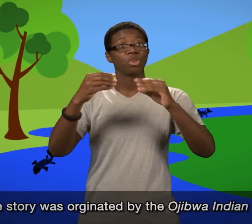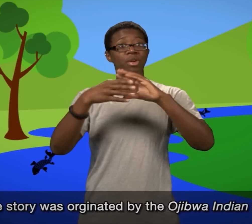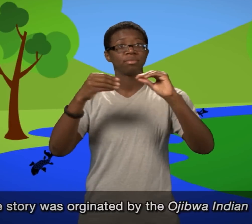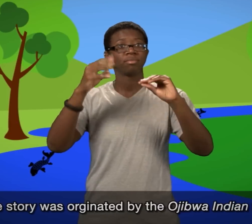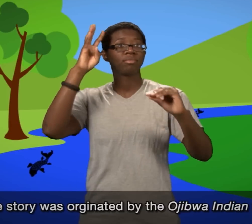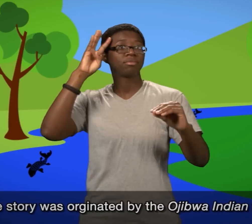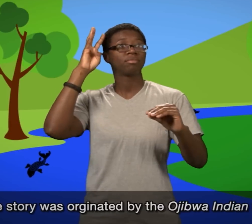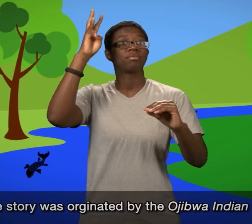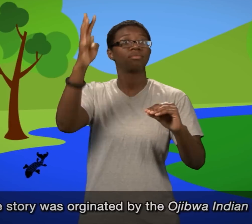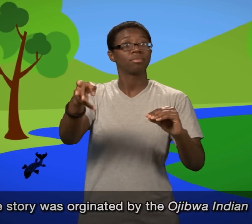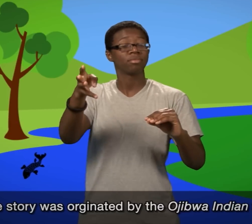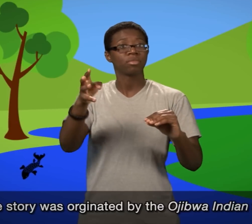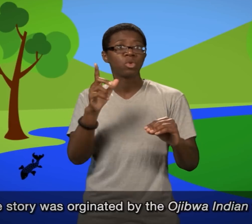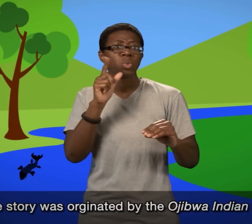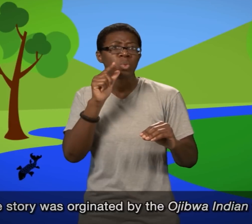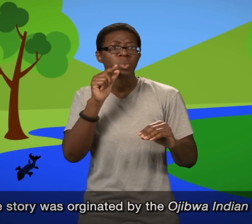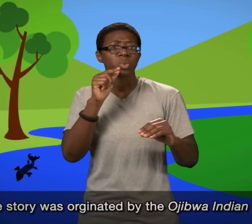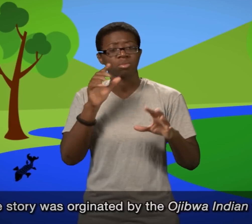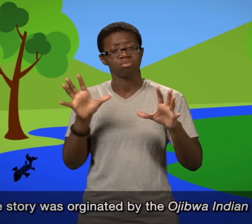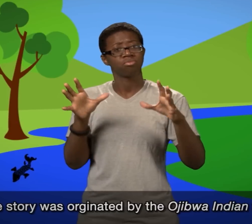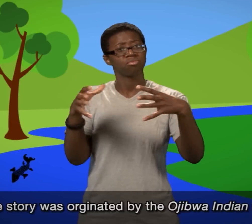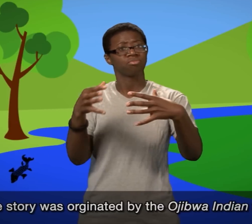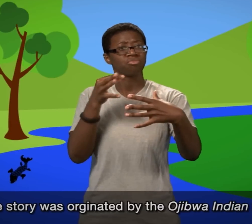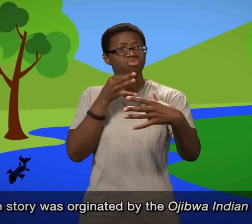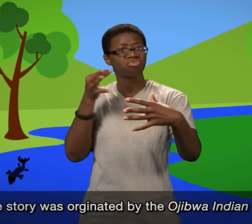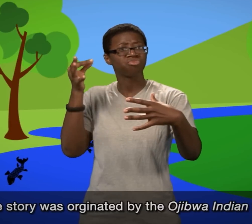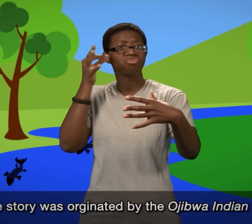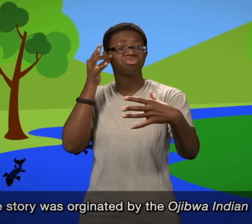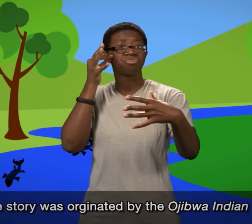The story was originated by the Ojibwa Indian tribe.